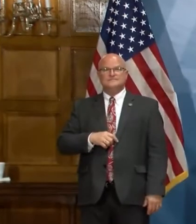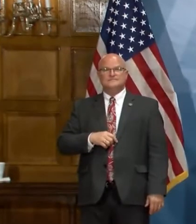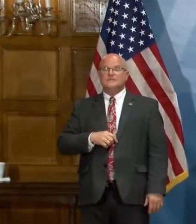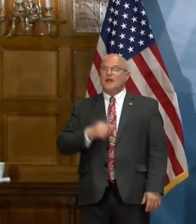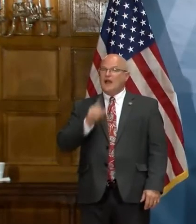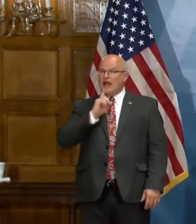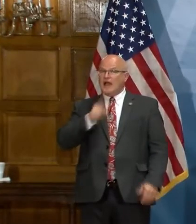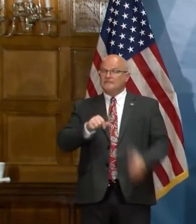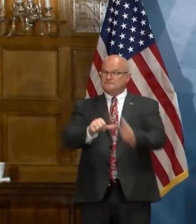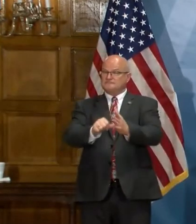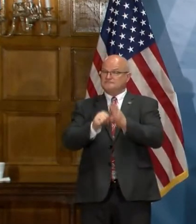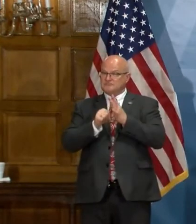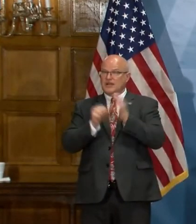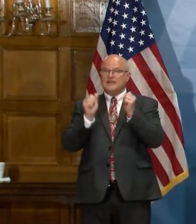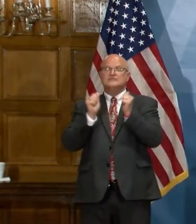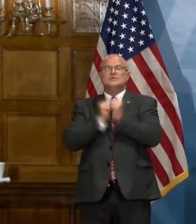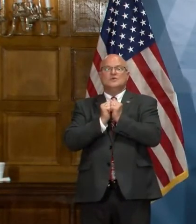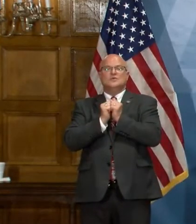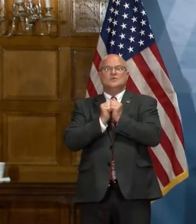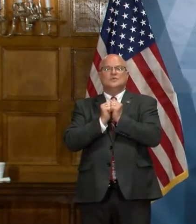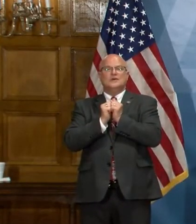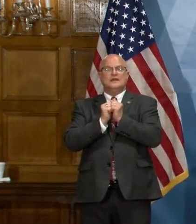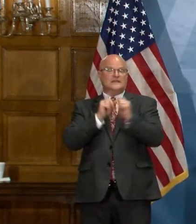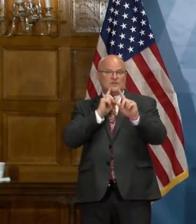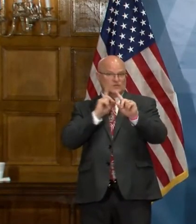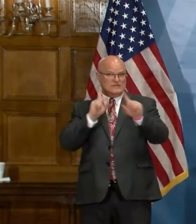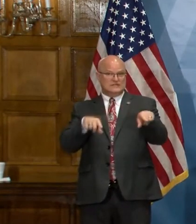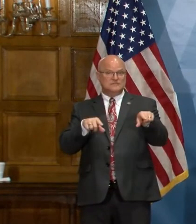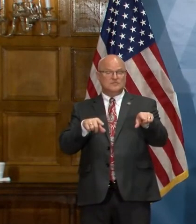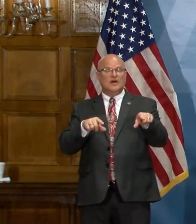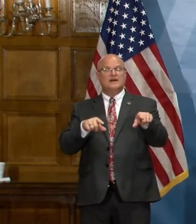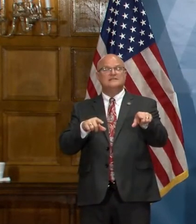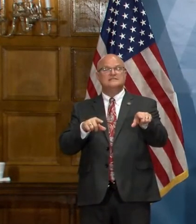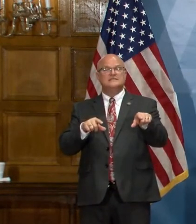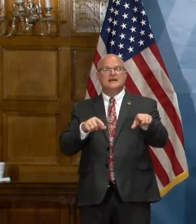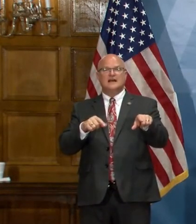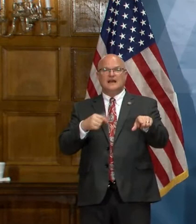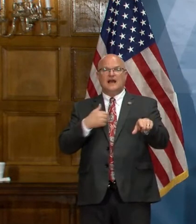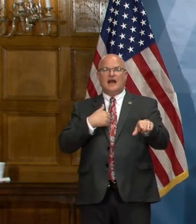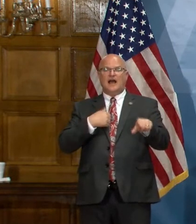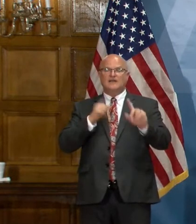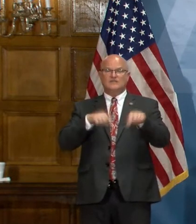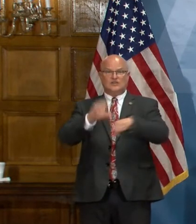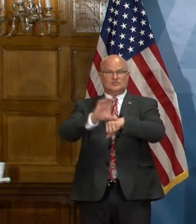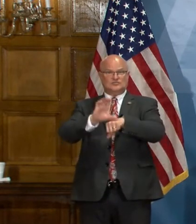been impressed with the response. I've been